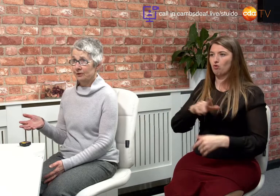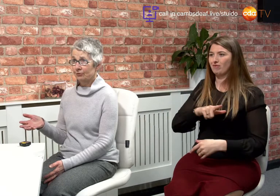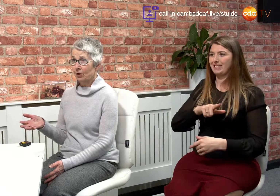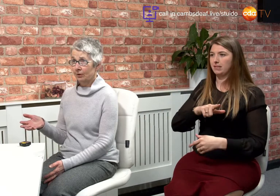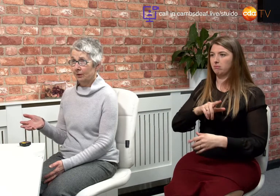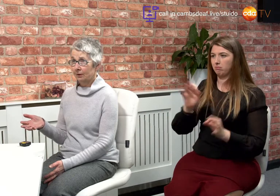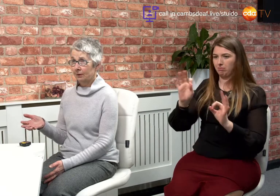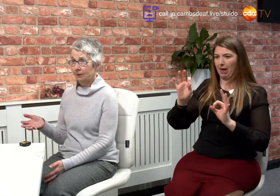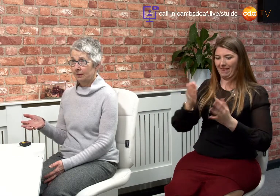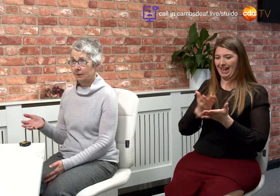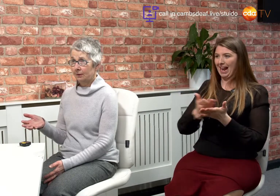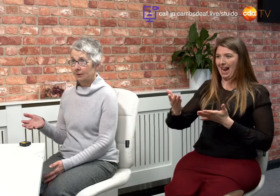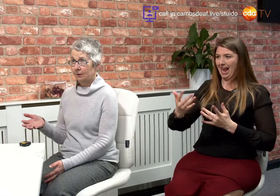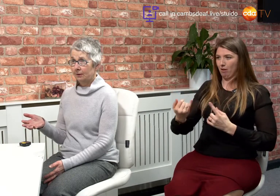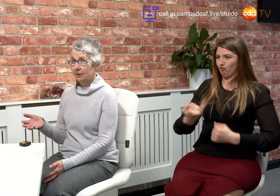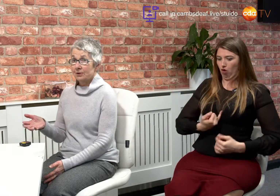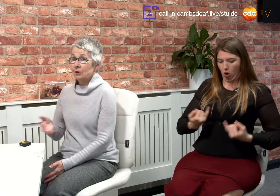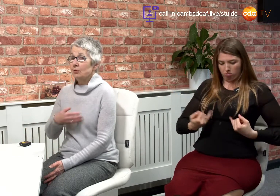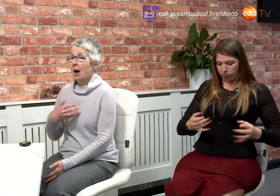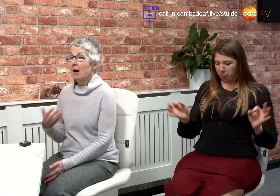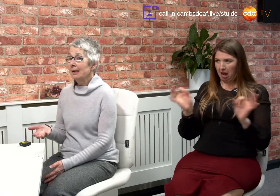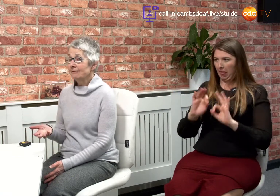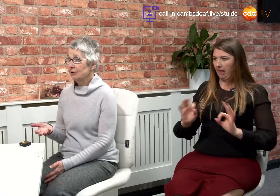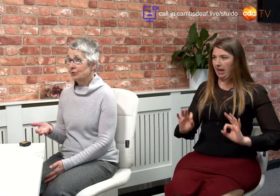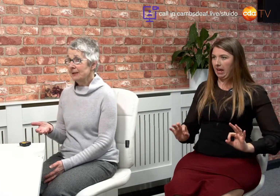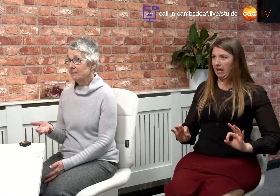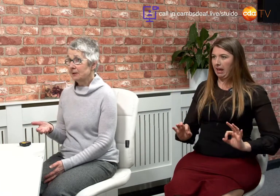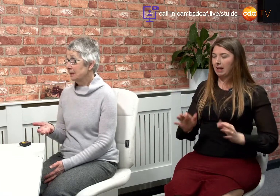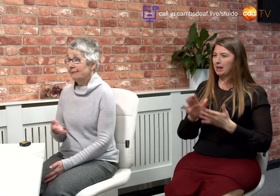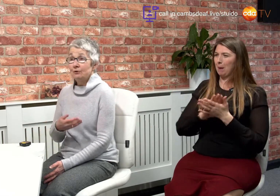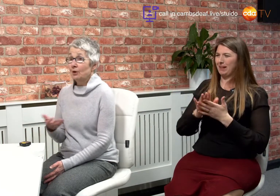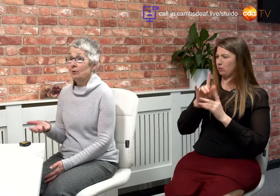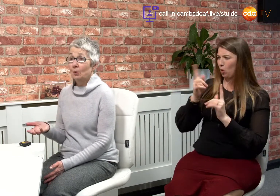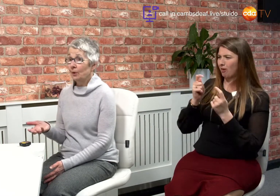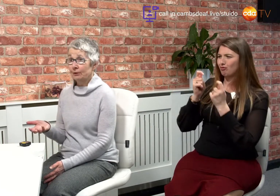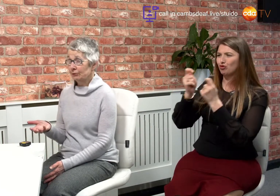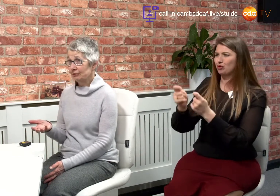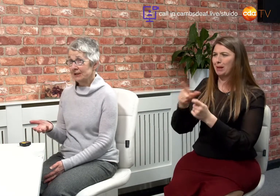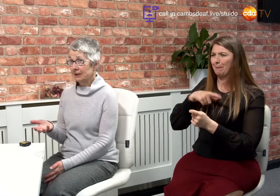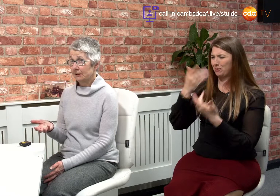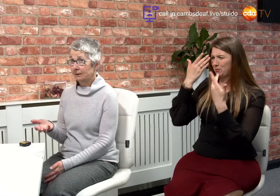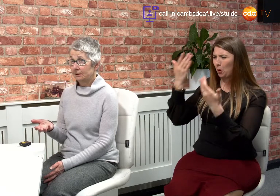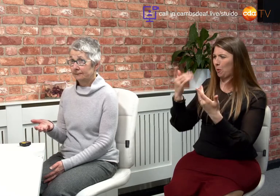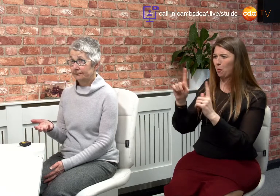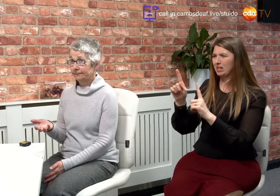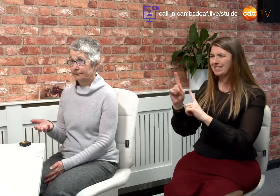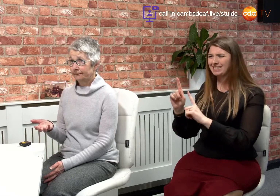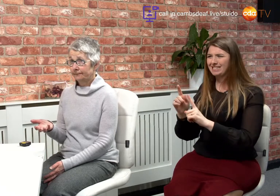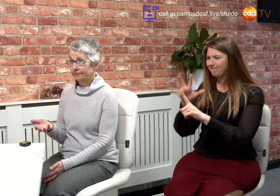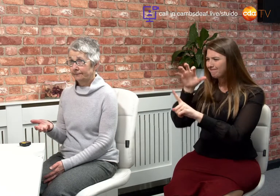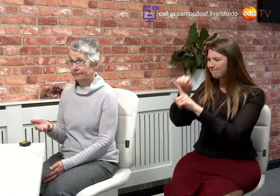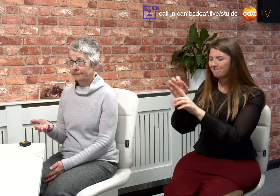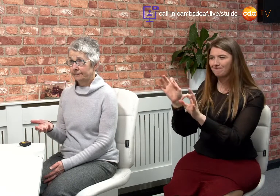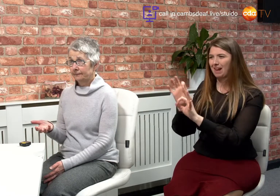anything obvious wrong. So you can't give a treatment if you don't know what you're treating.